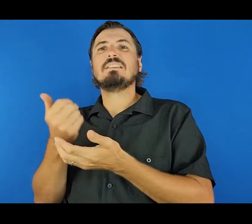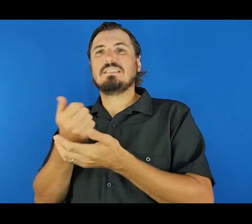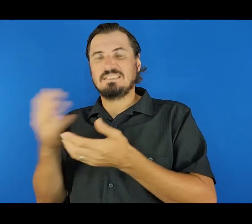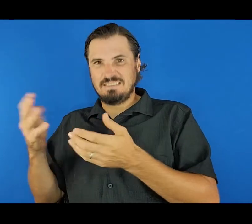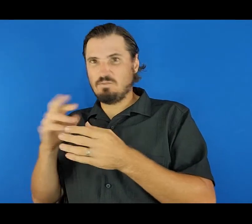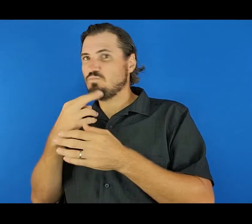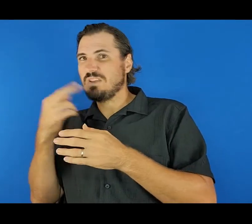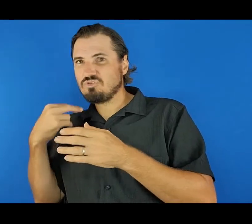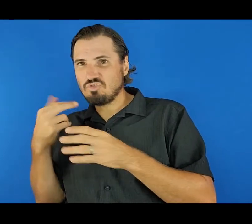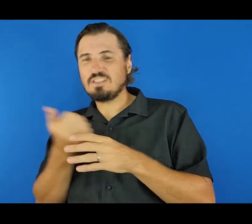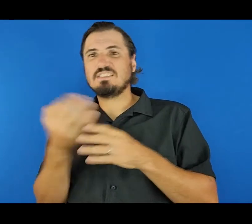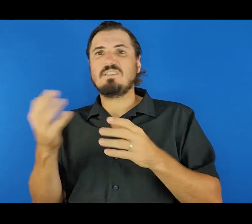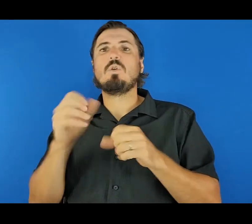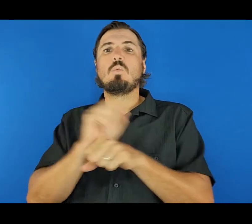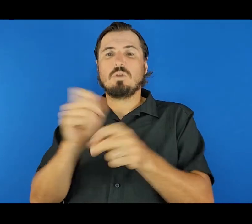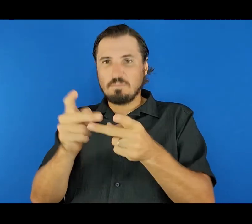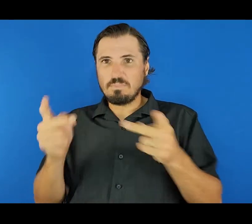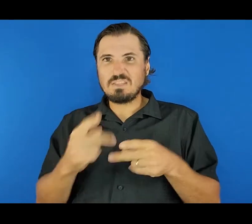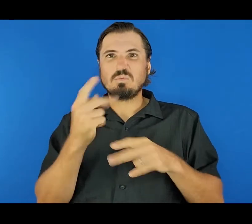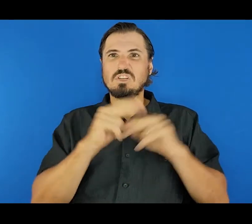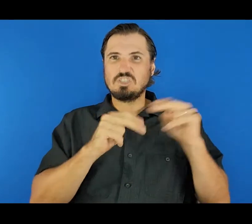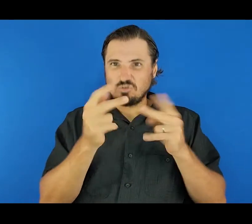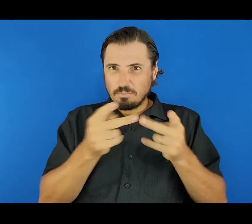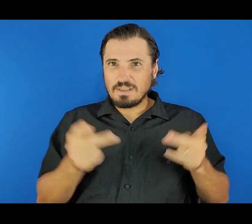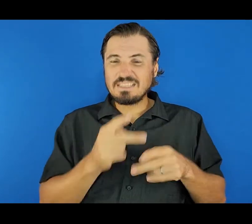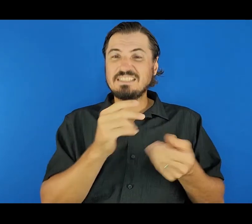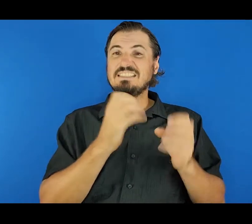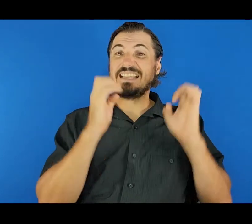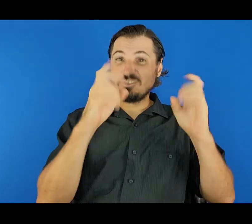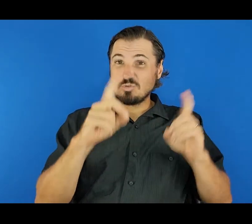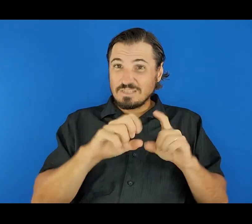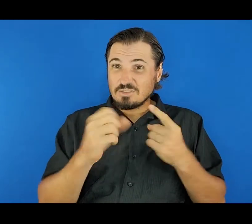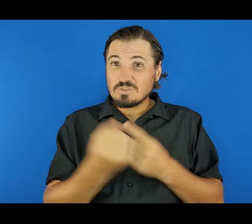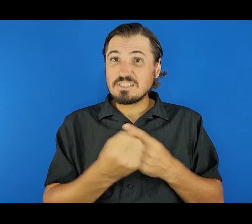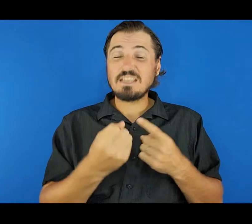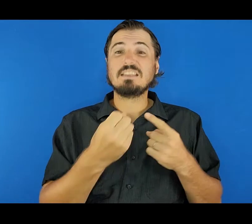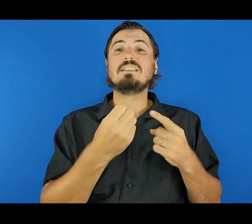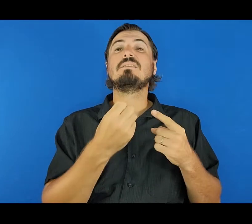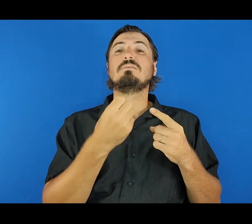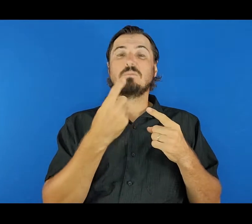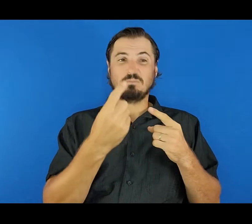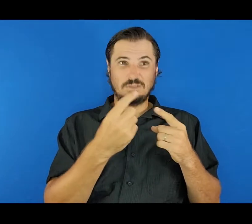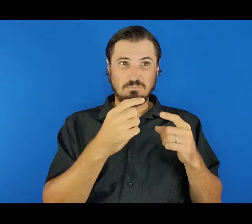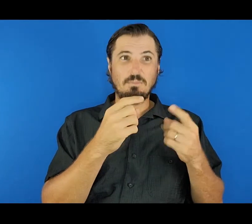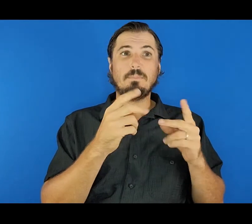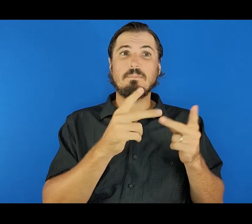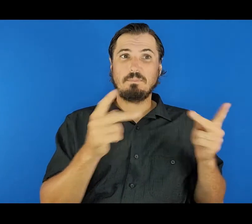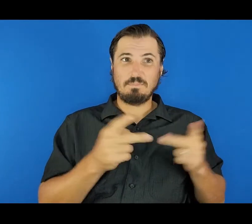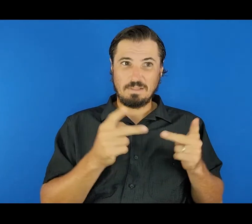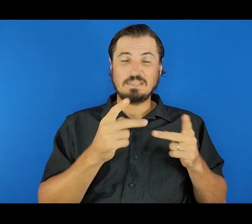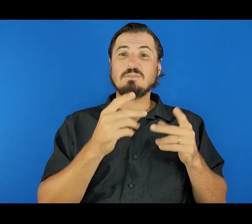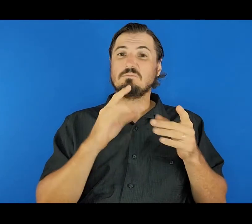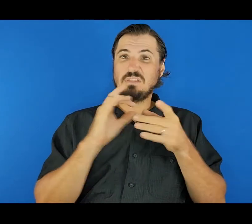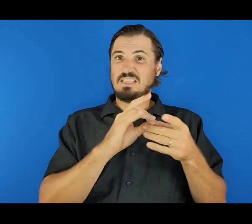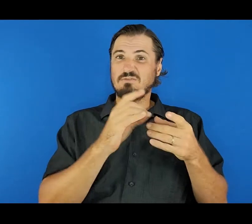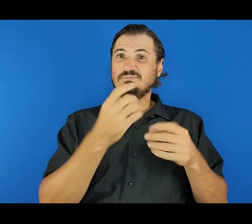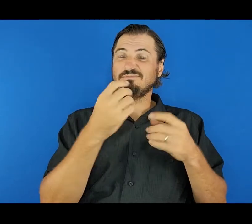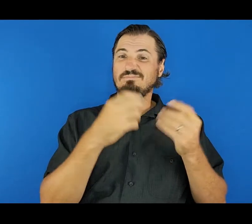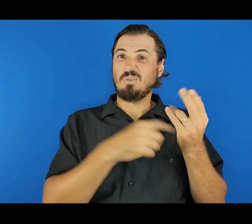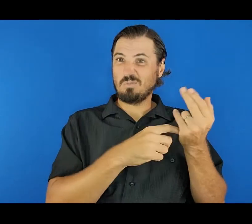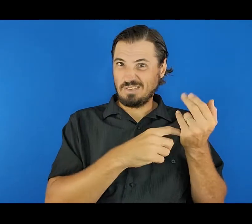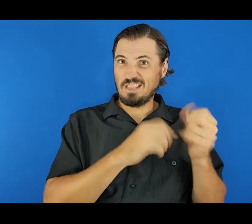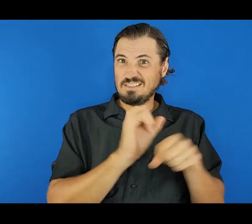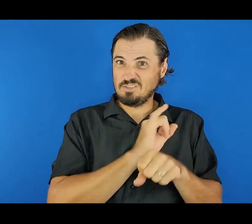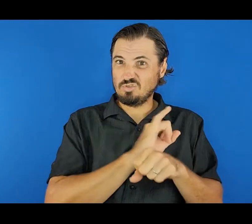settings, 2 places of worship, 2 educational settings, 1 construction setting, 1 social gathering, and 1 cluster related to